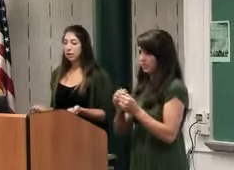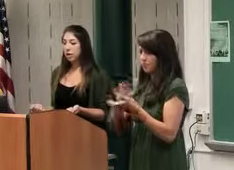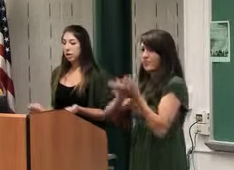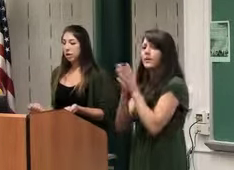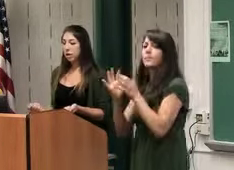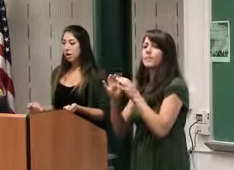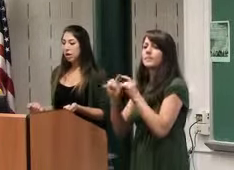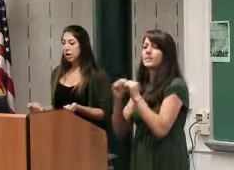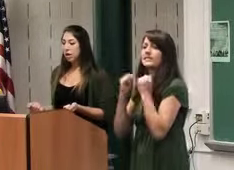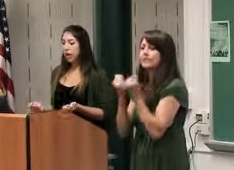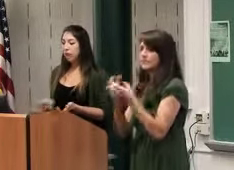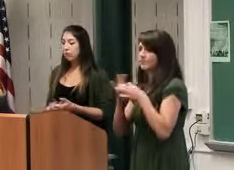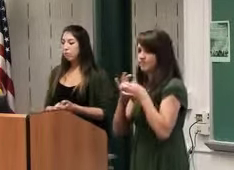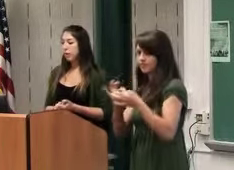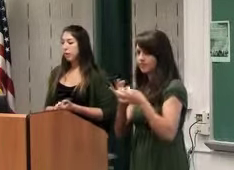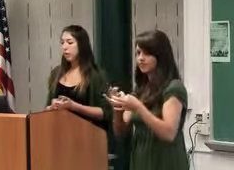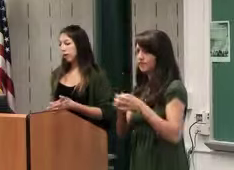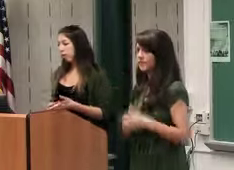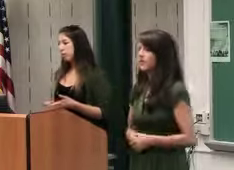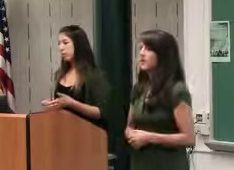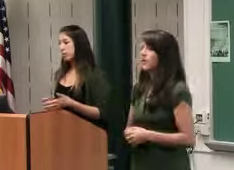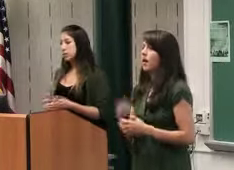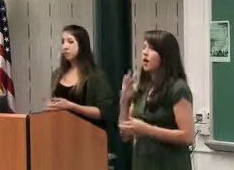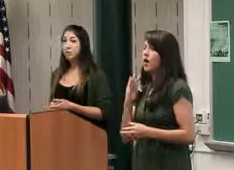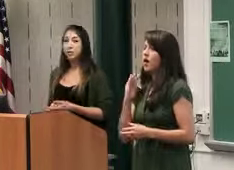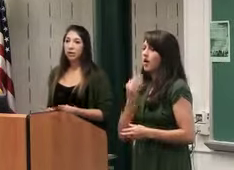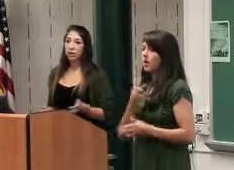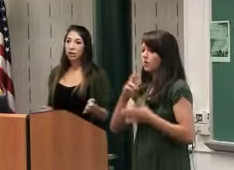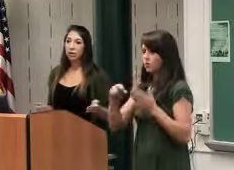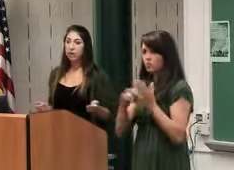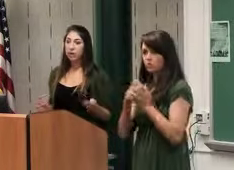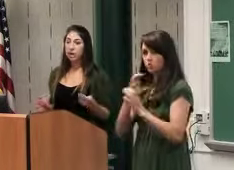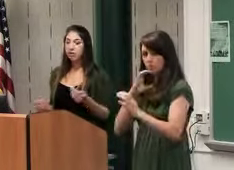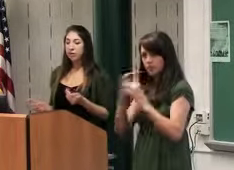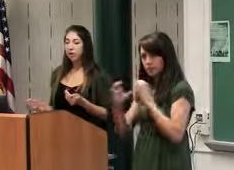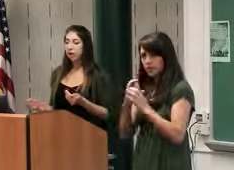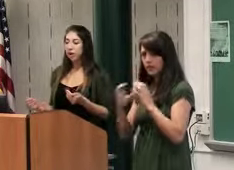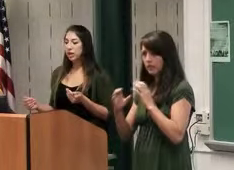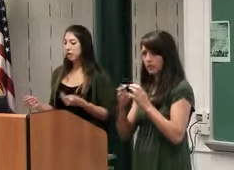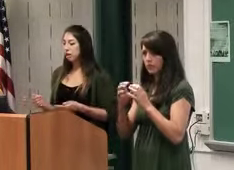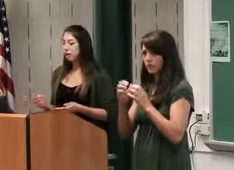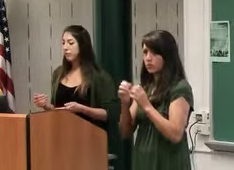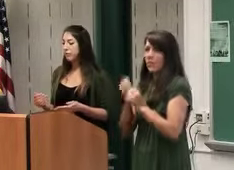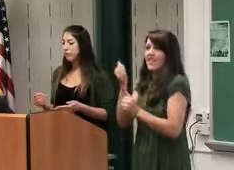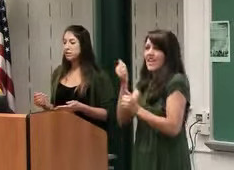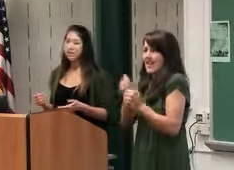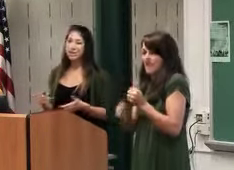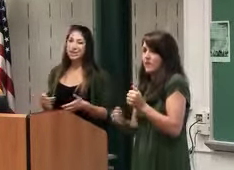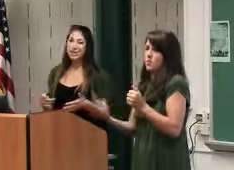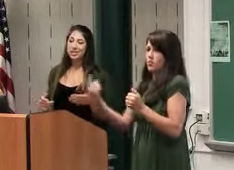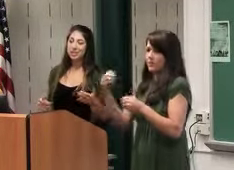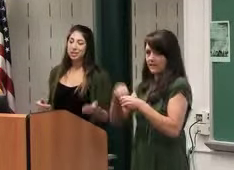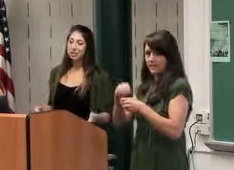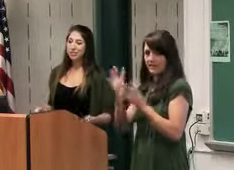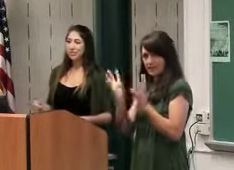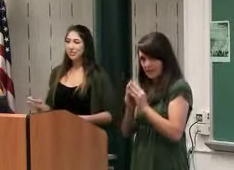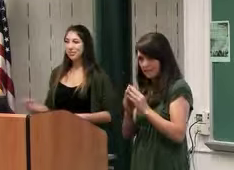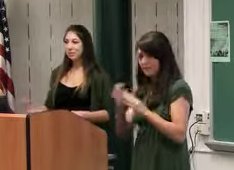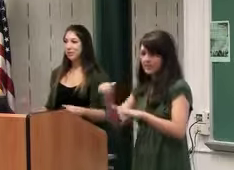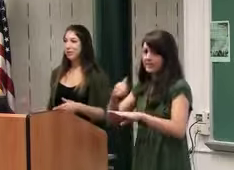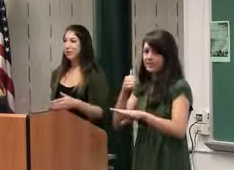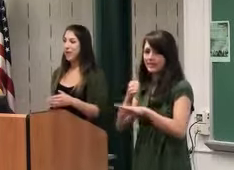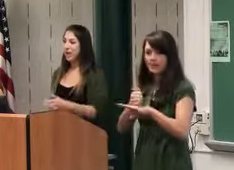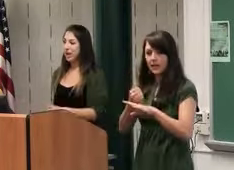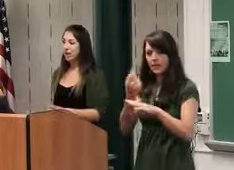team. And part of our roles were to communicate with everyone in the conference, set up chips